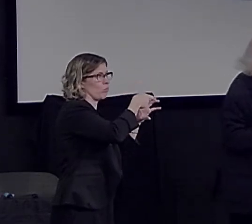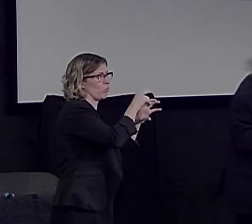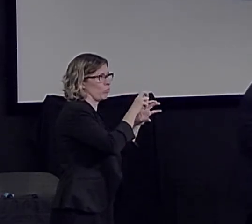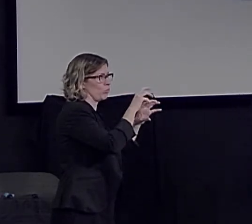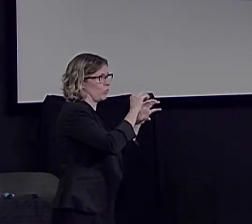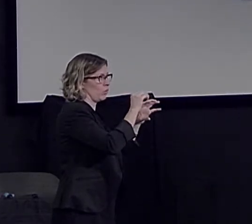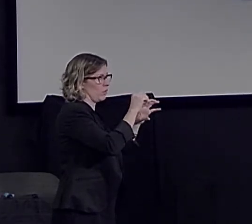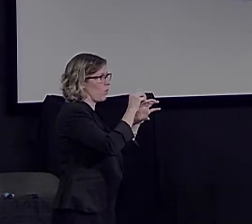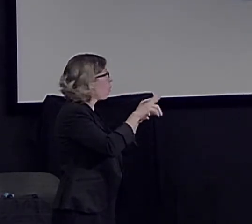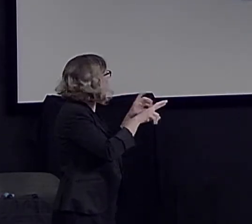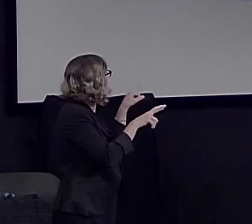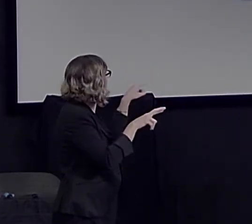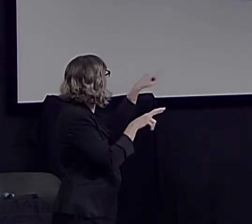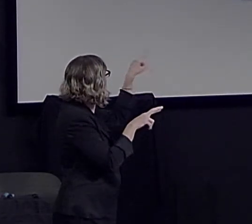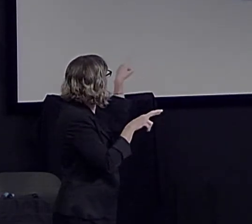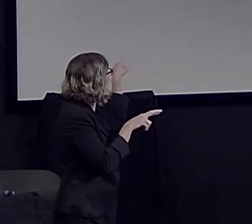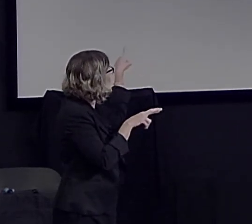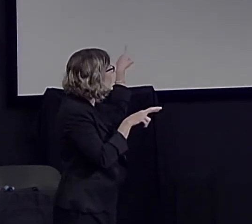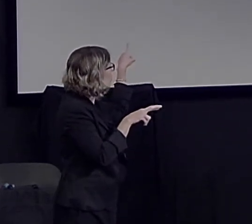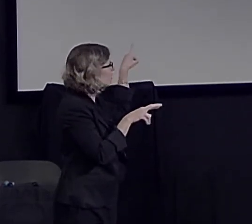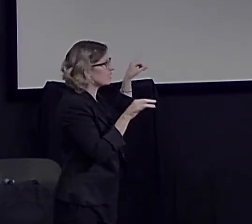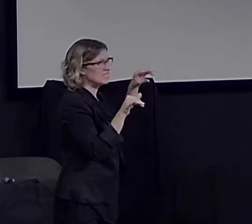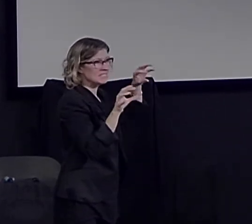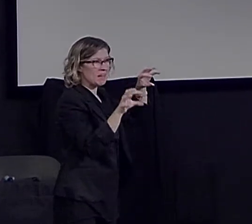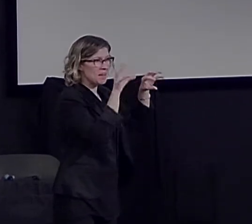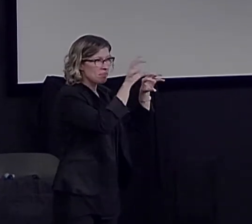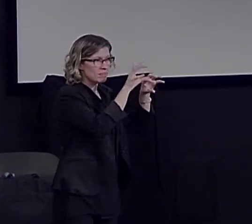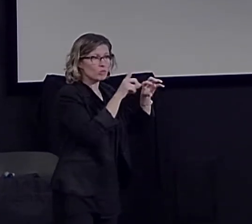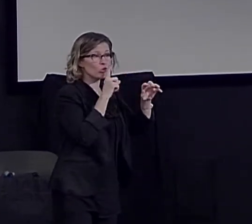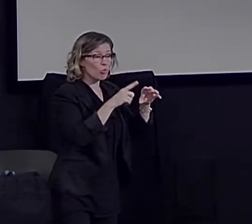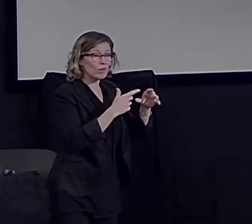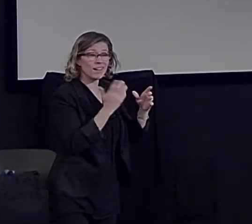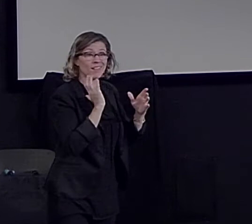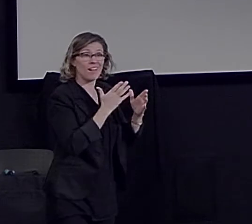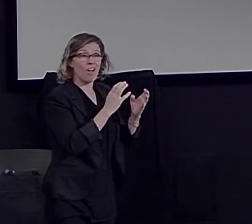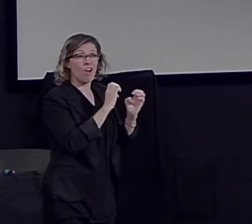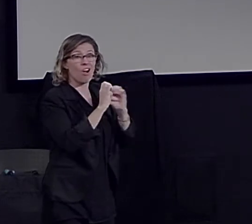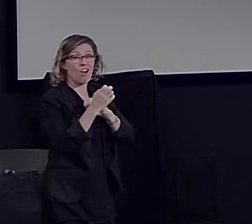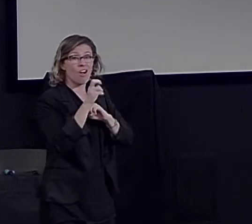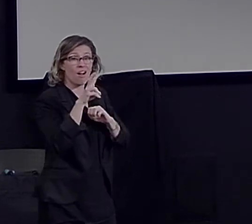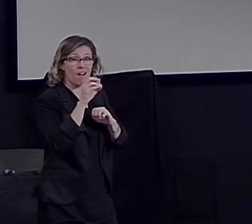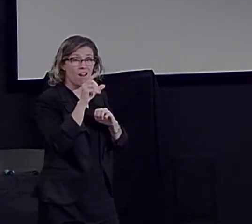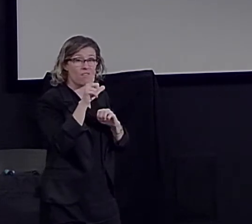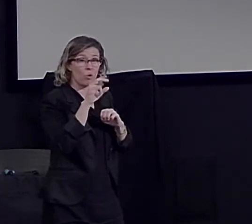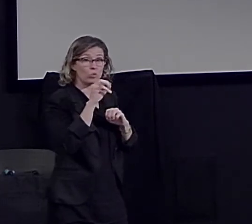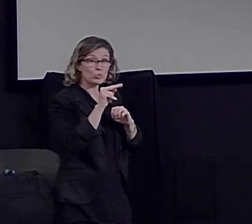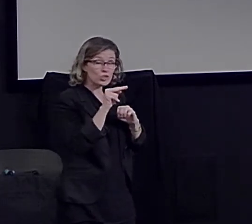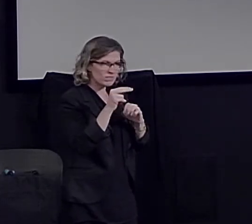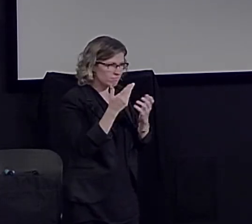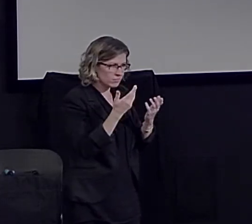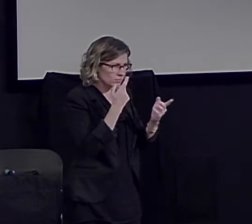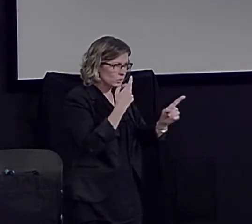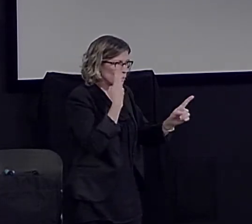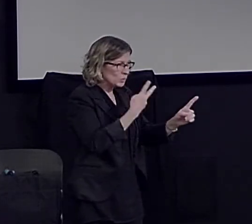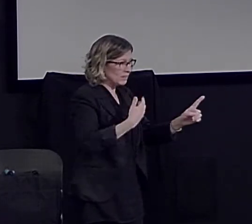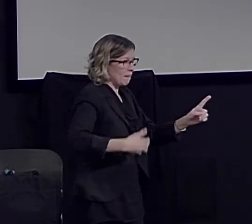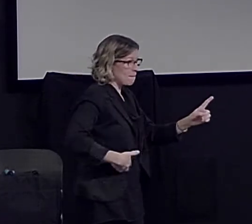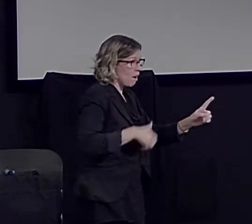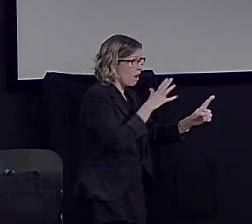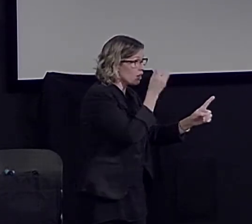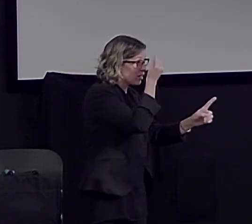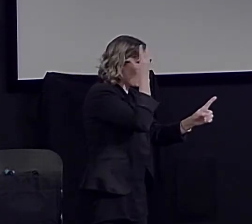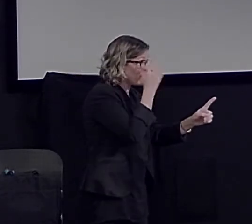but essentially in evolution, the same area which were active in the monkey are active also